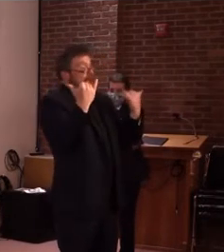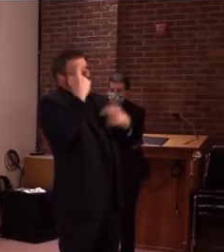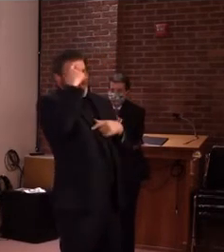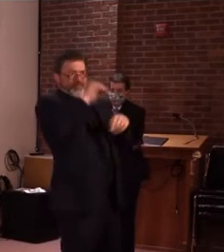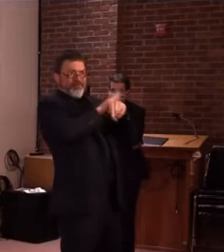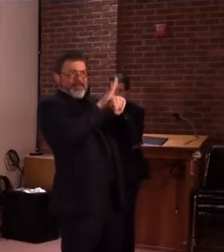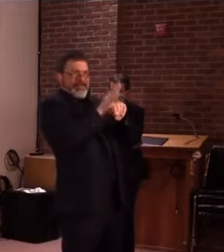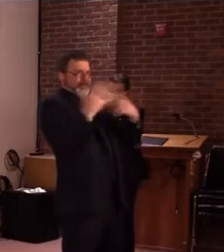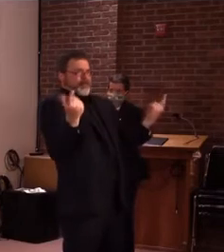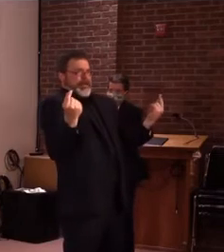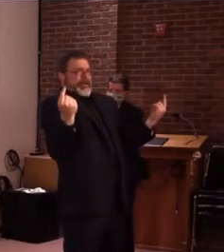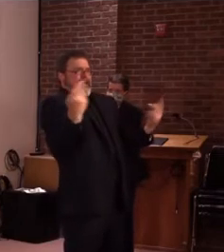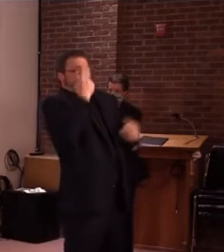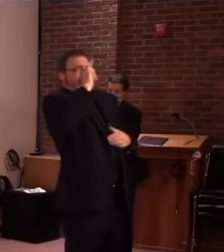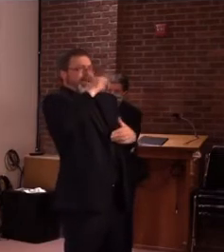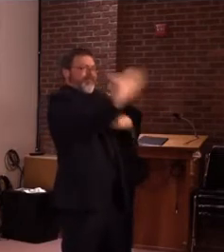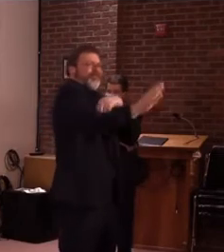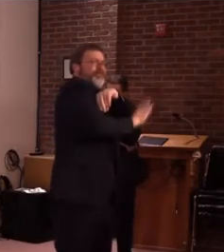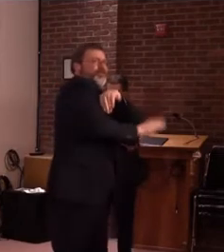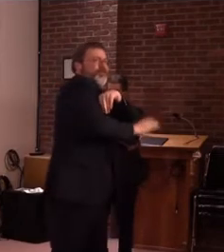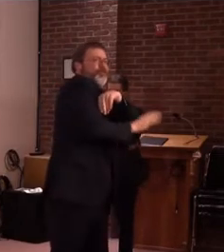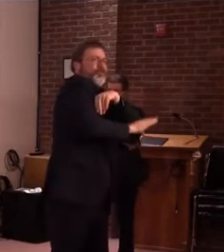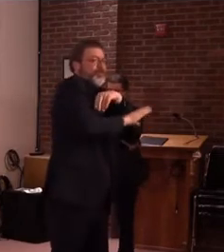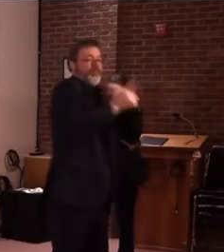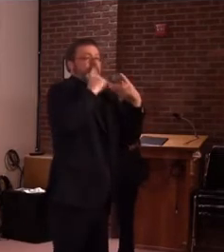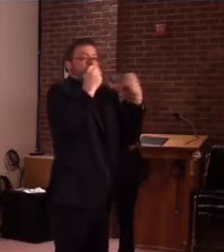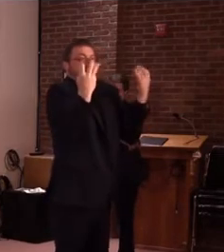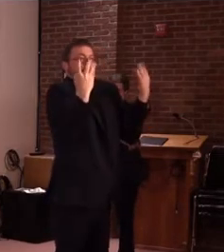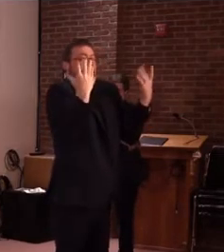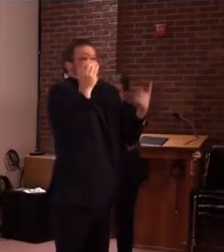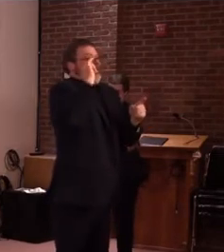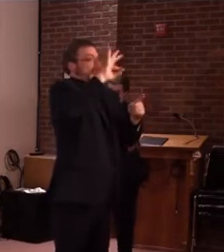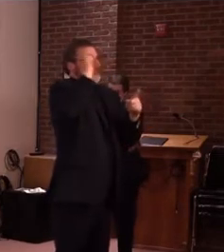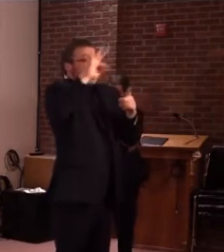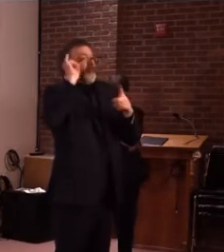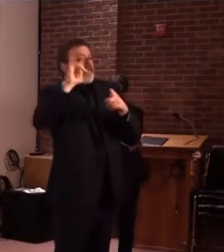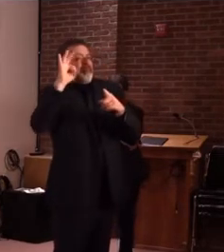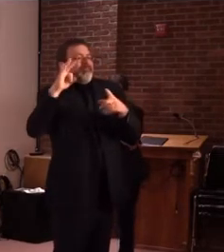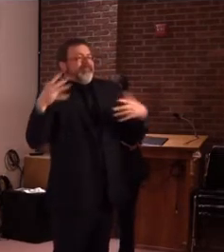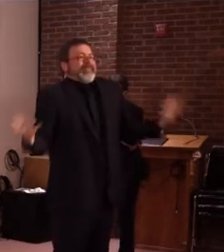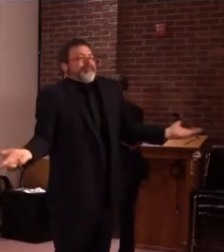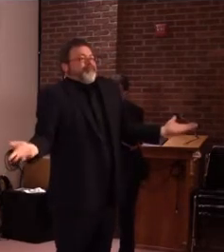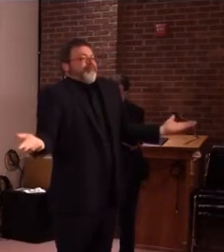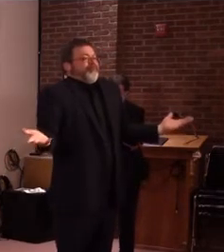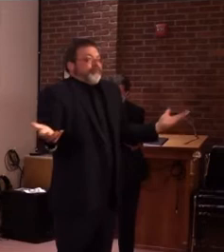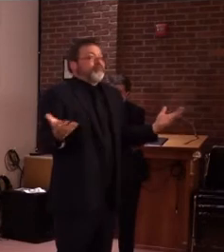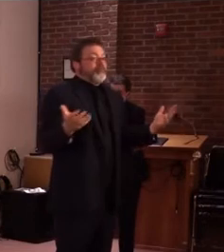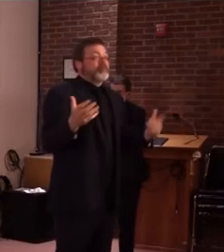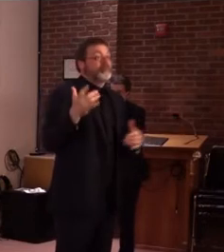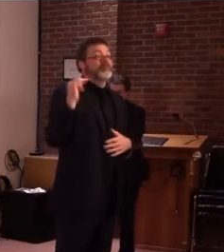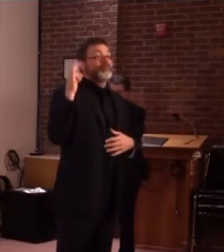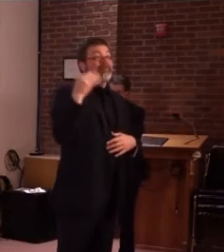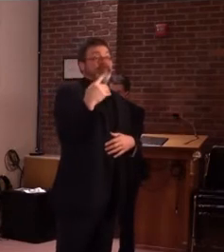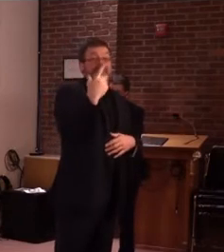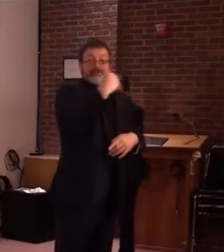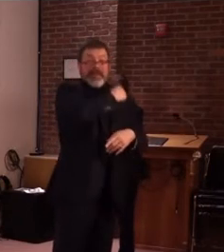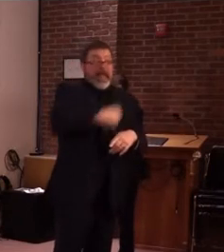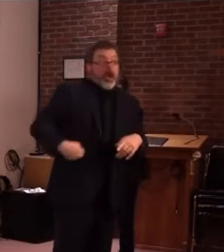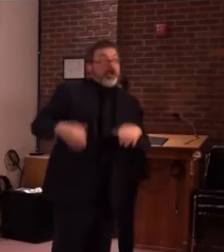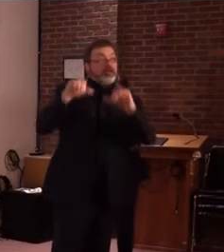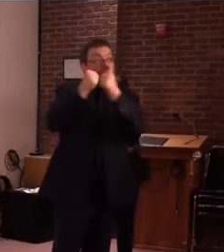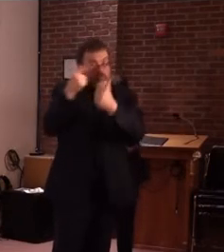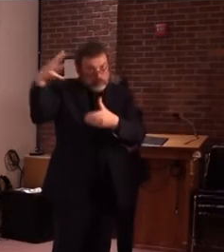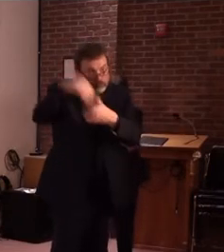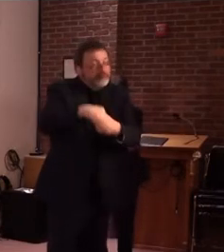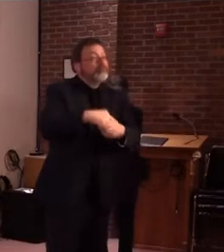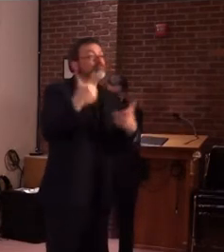the Mayor's Coalition, as well as a member from the Town Clerk Association, who has to administer a lot of this.